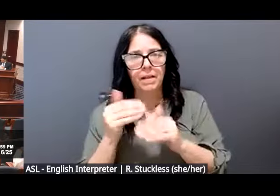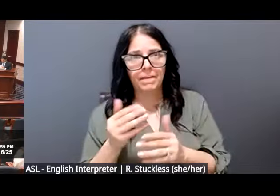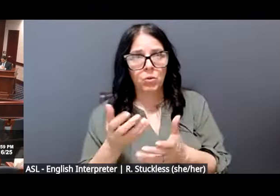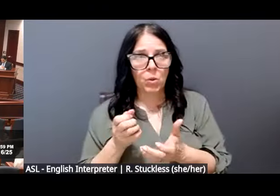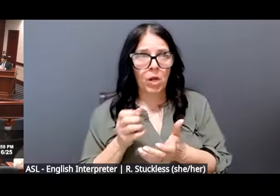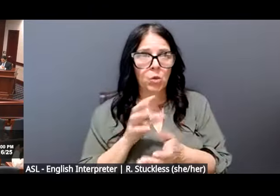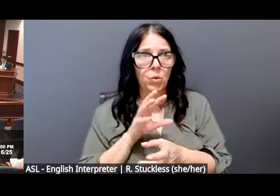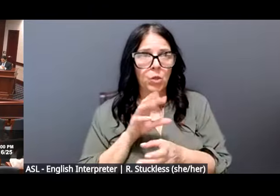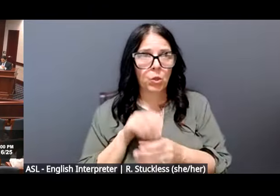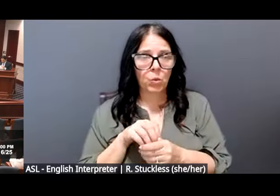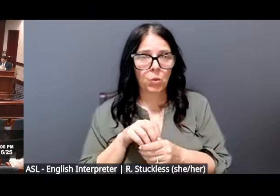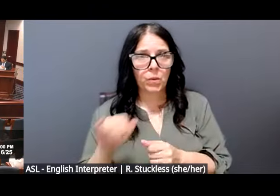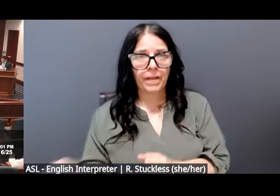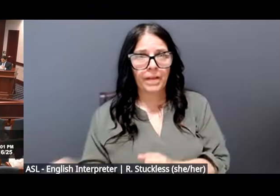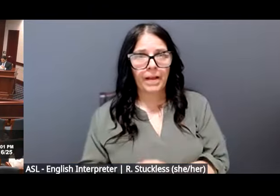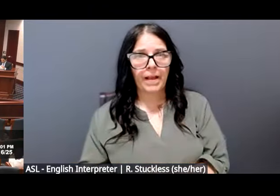added.